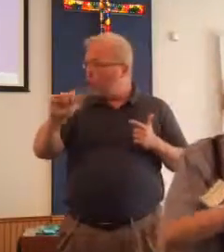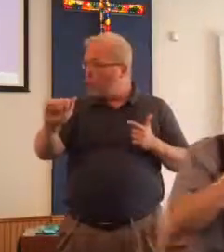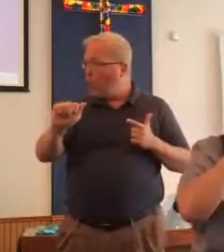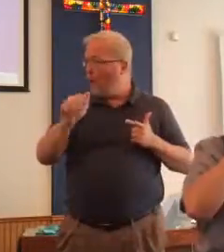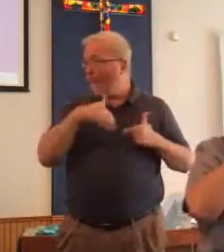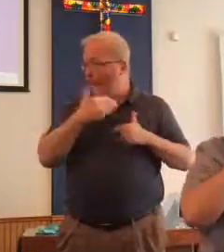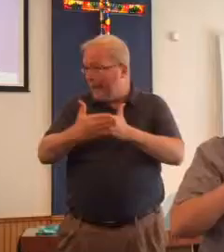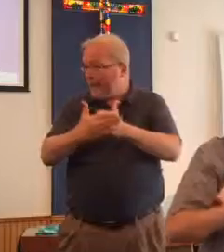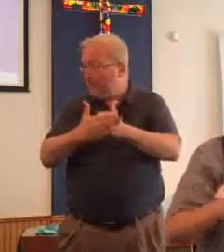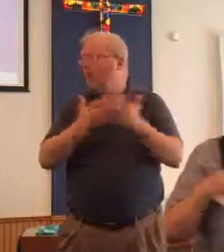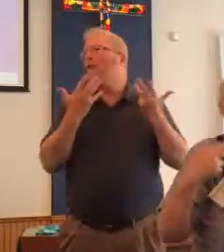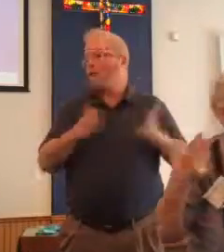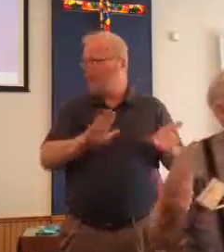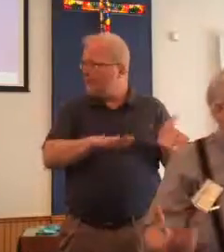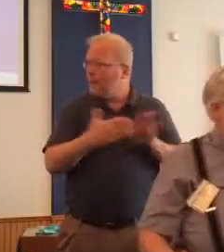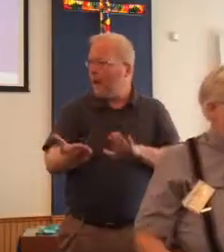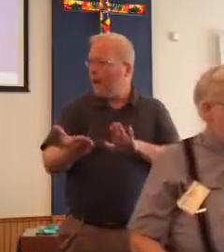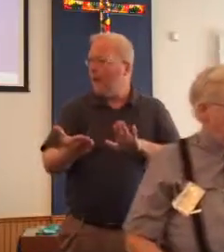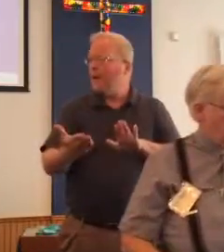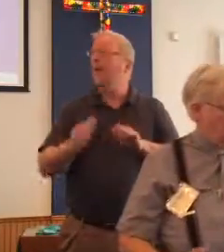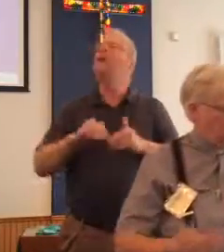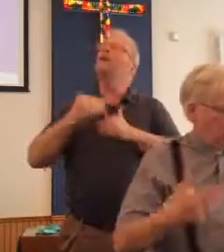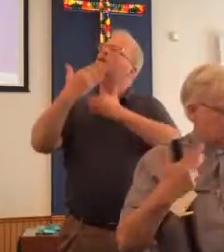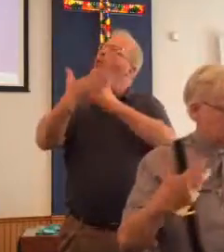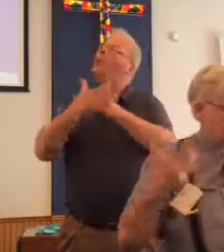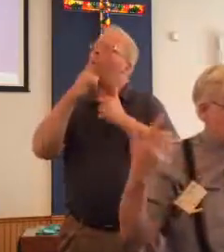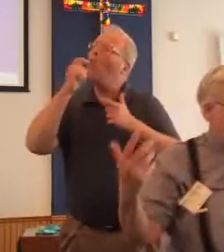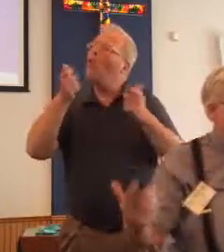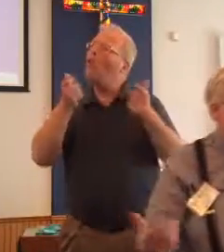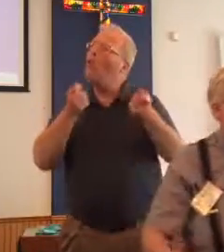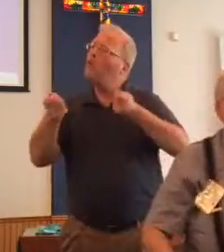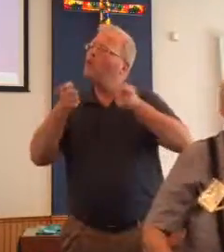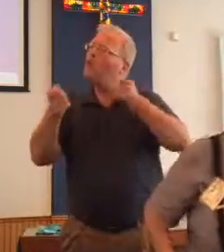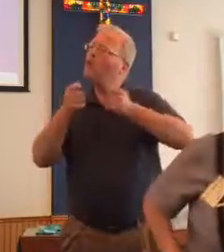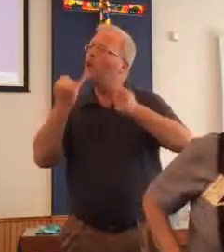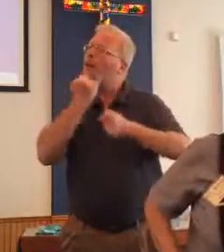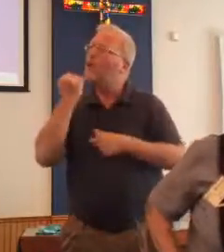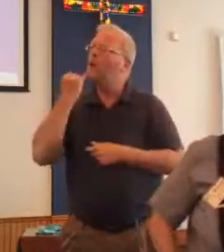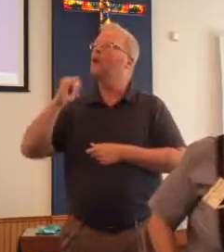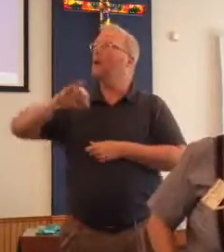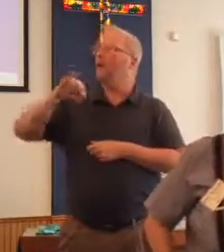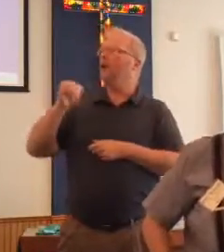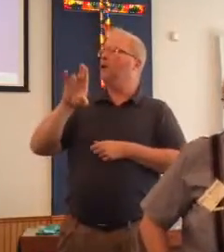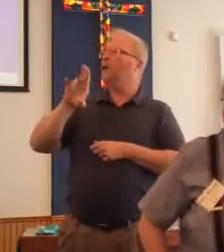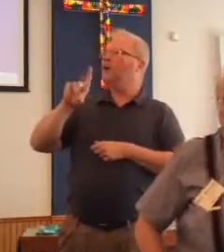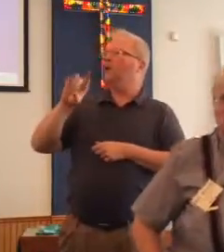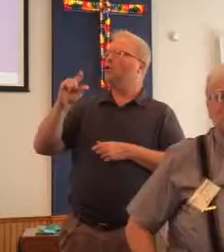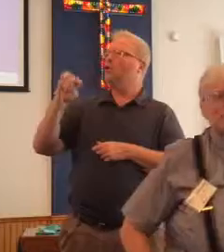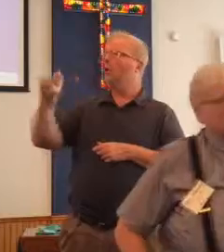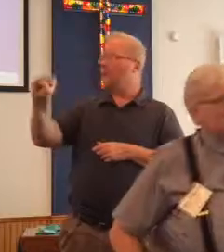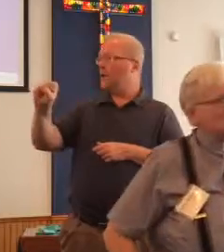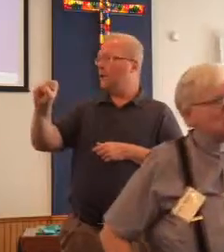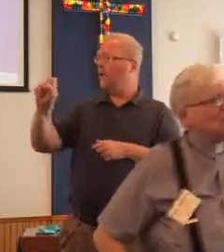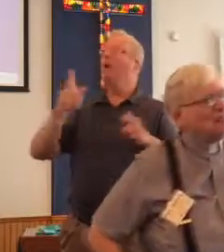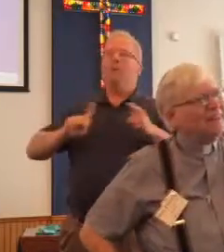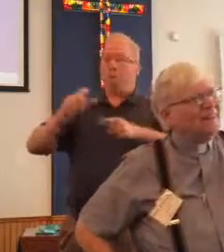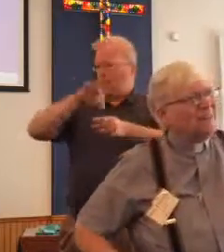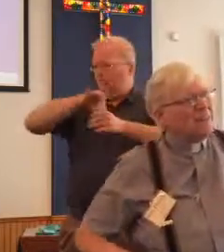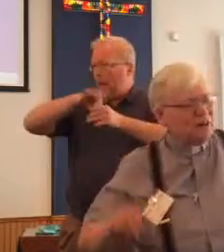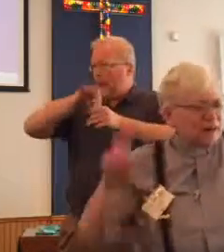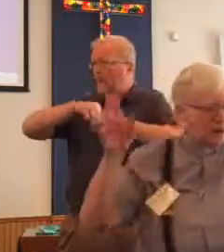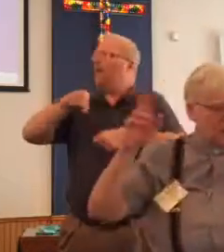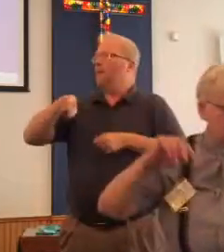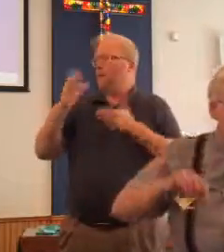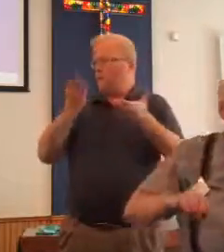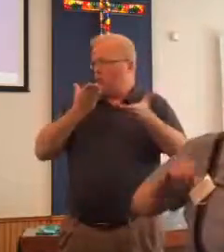The judges were elected by the people and served a term. Sounds kind of familiar, doesn't it?